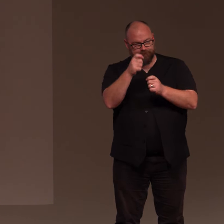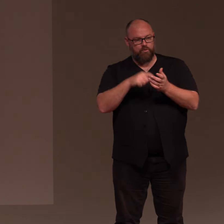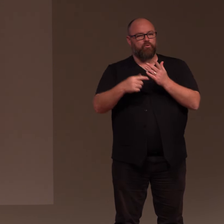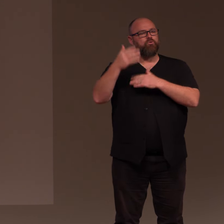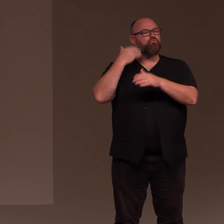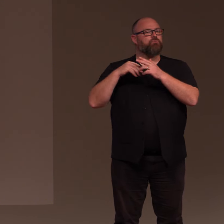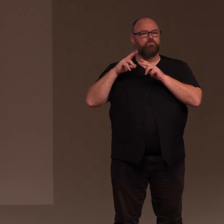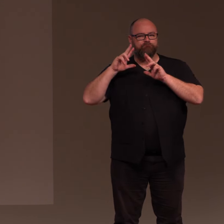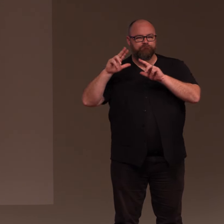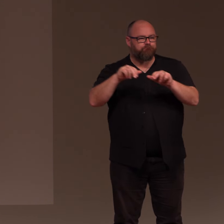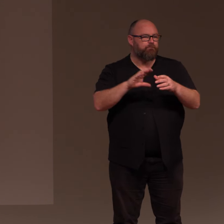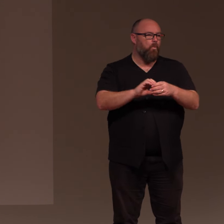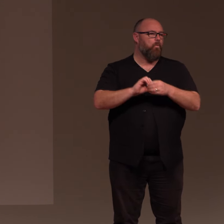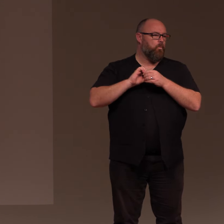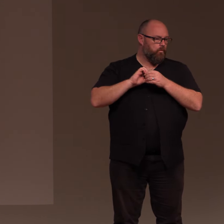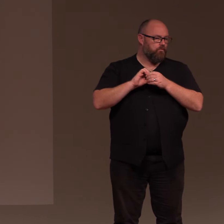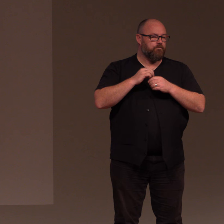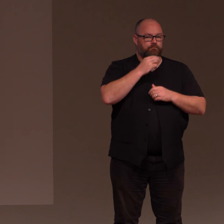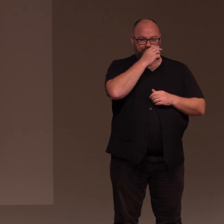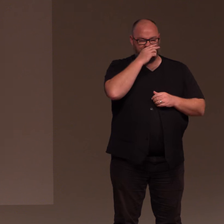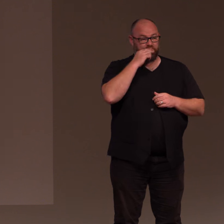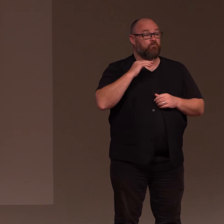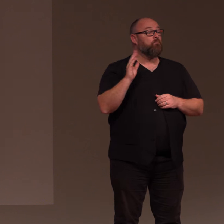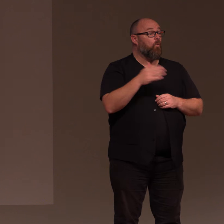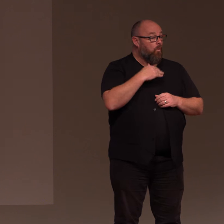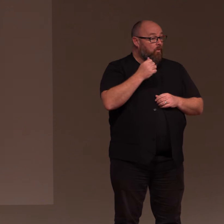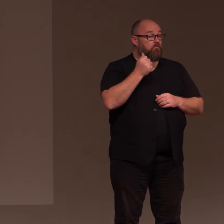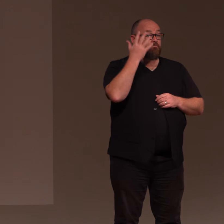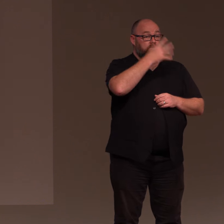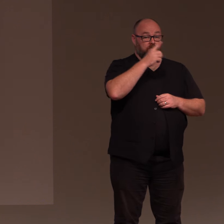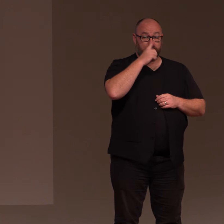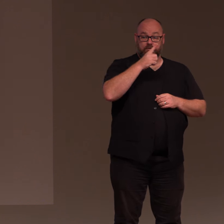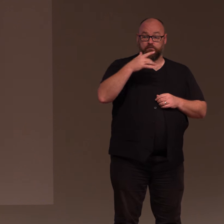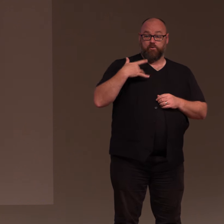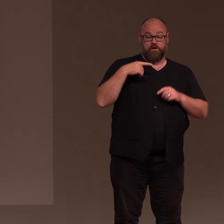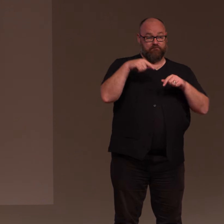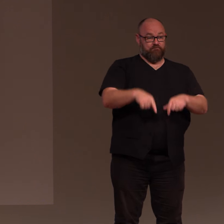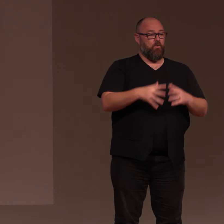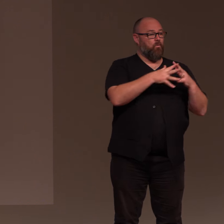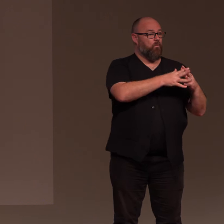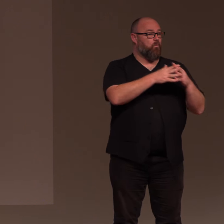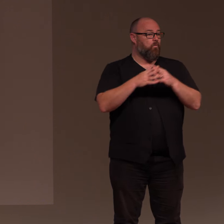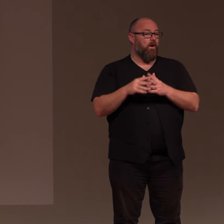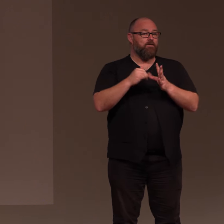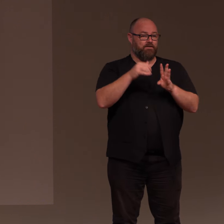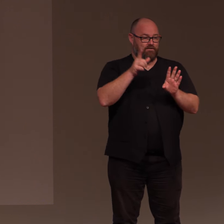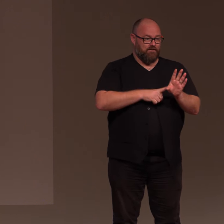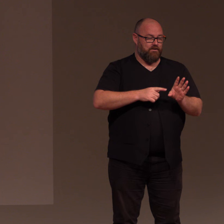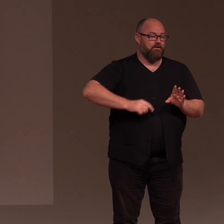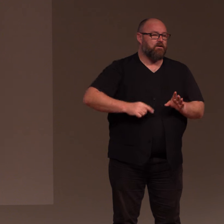and custodians, all Aboriginal people who reside in Western Sydney, 40,000 odd, and this is a